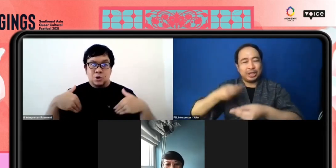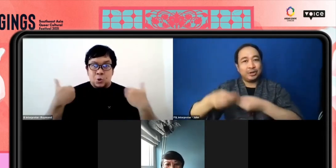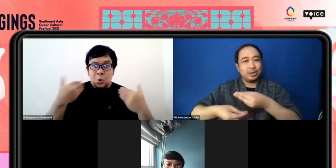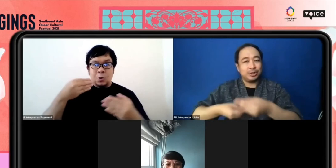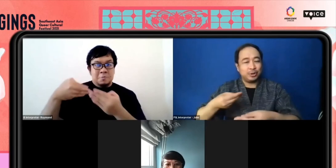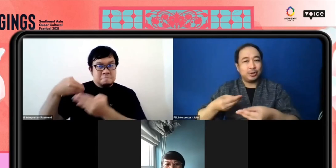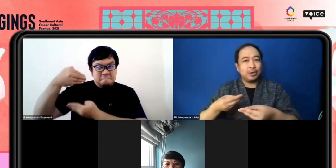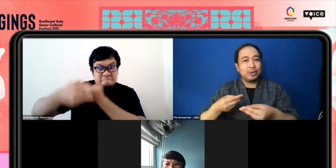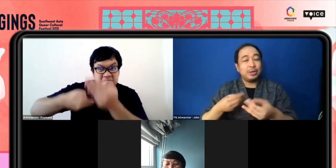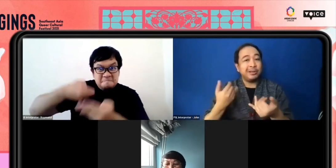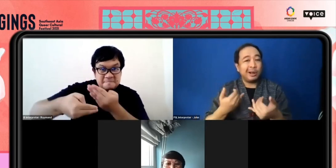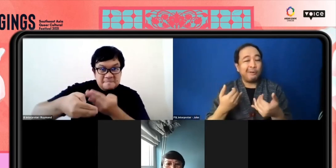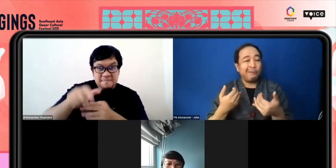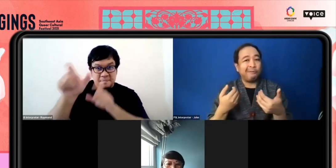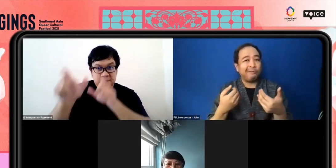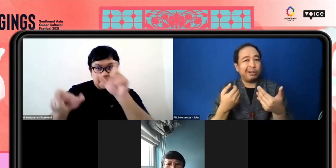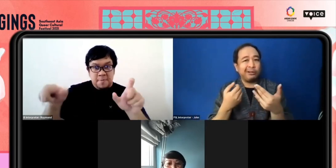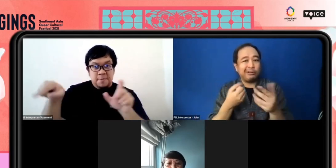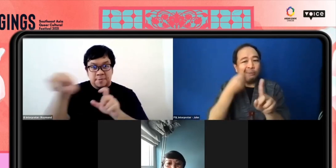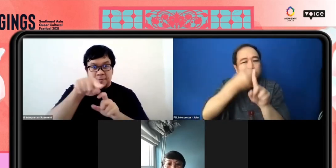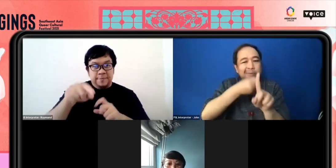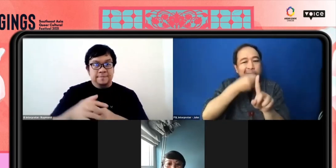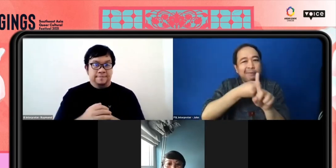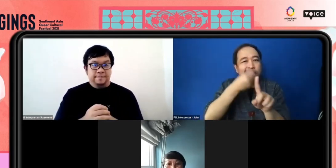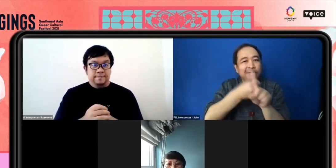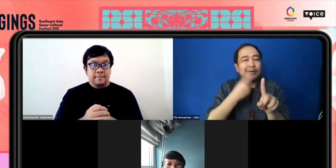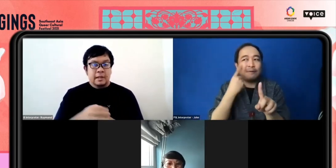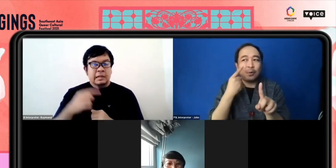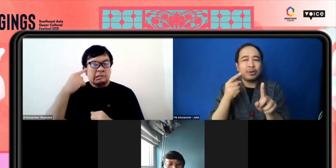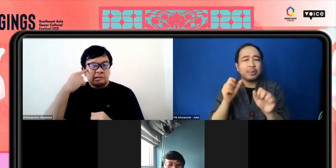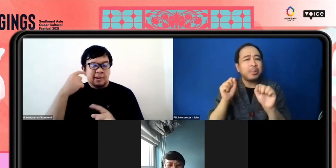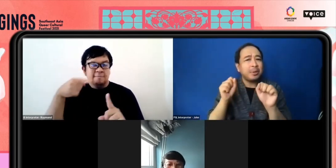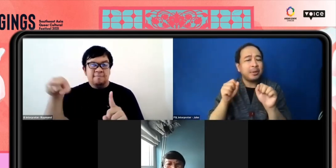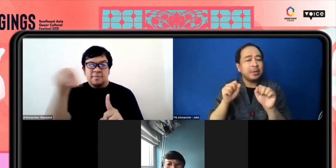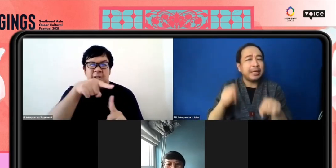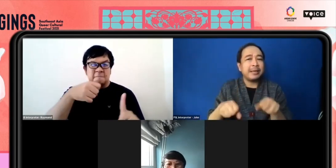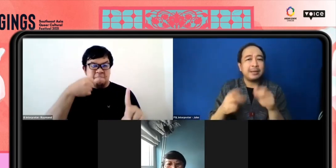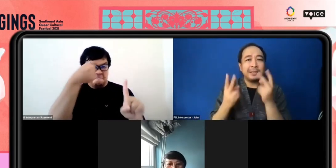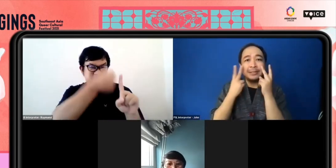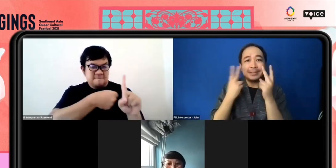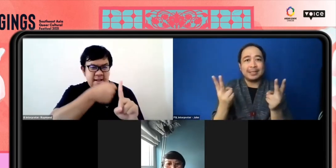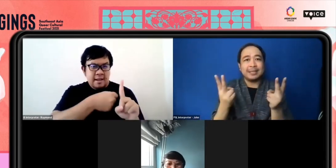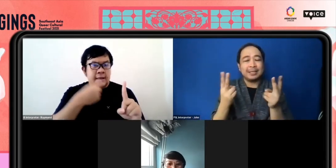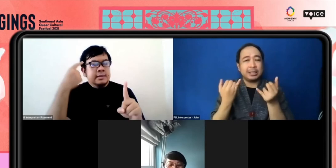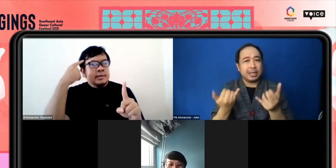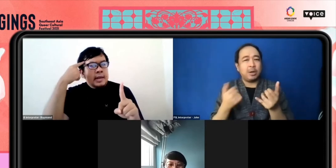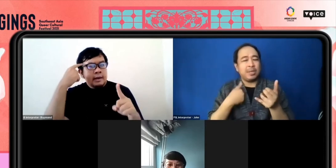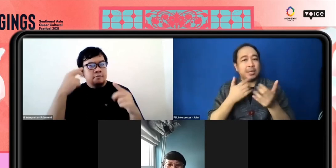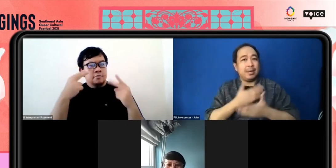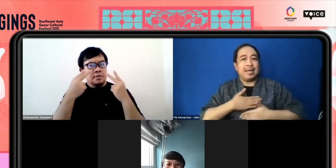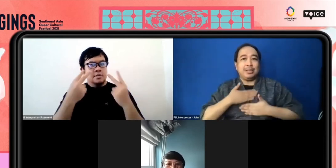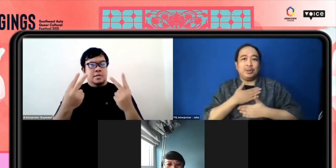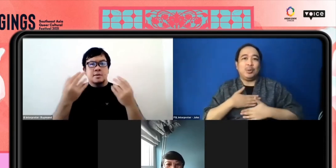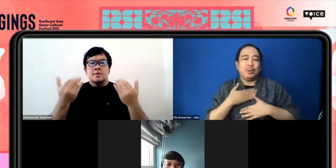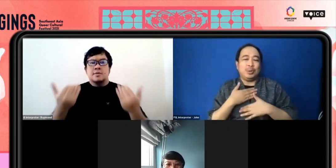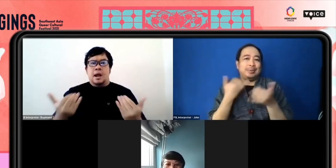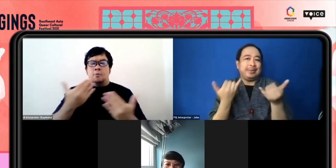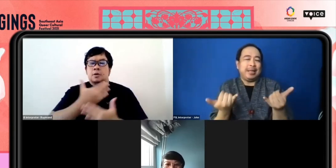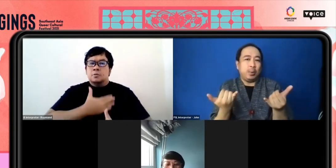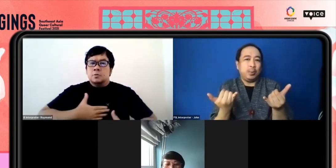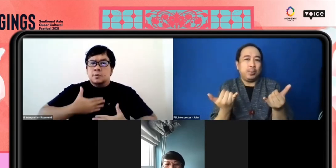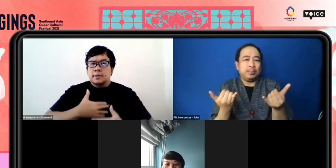fighting for this kind of visibility that I am also enjoying now. And I